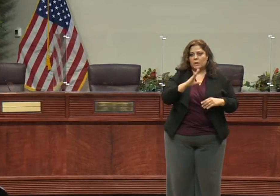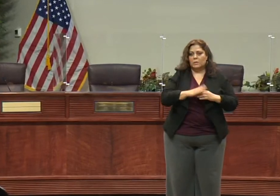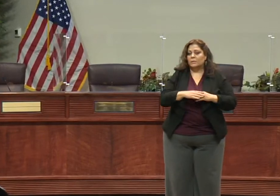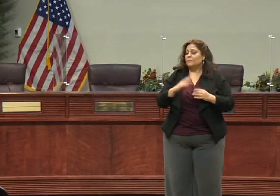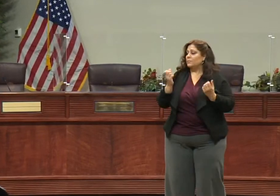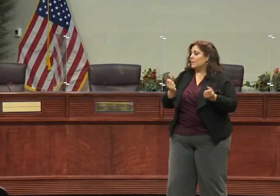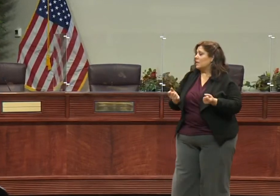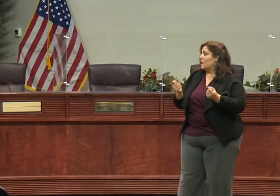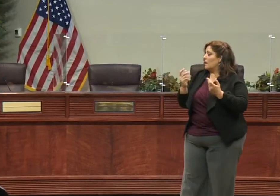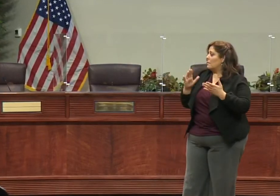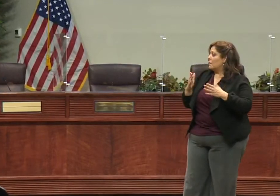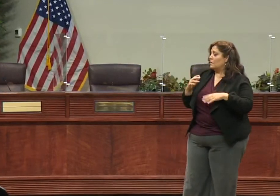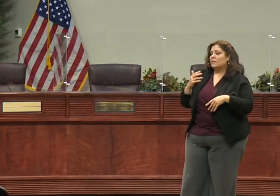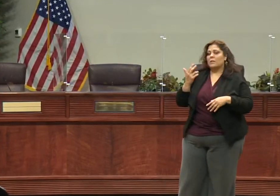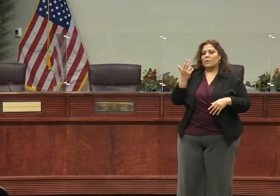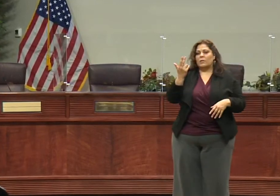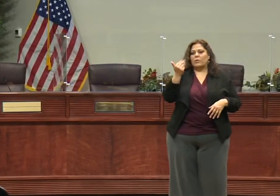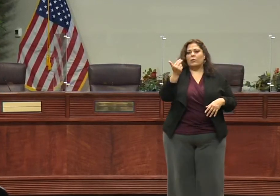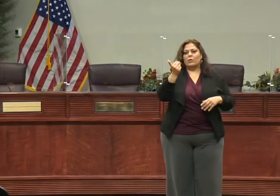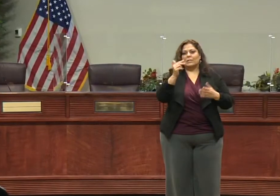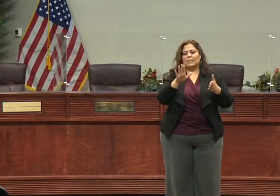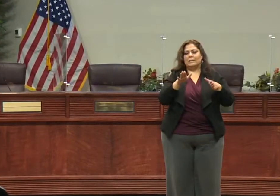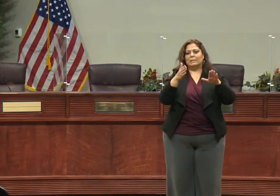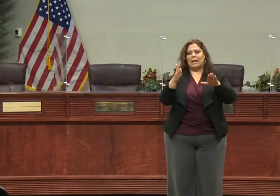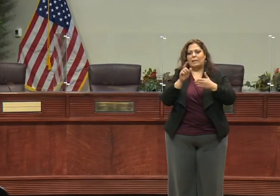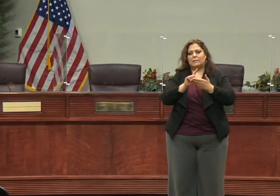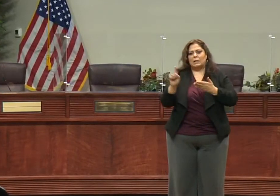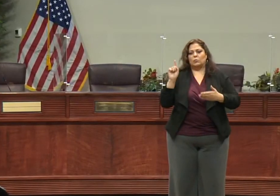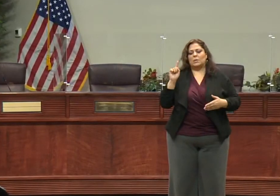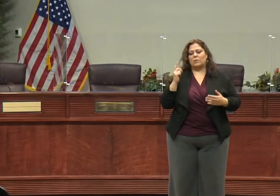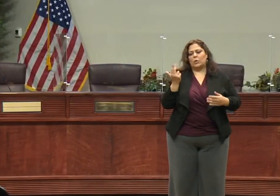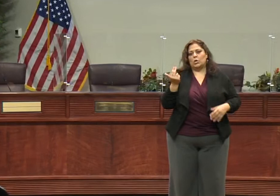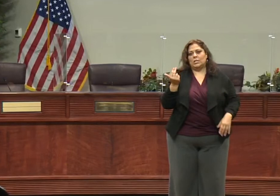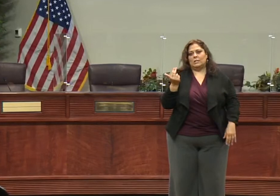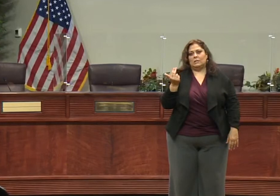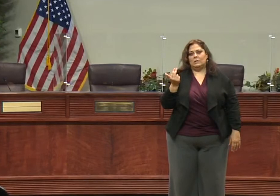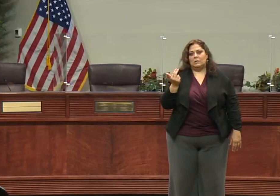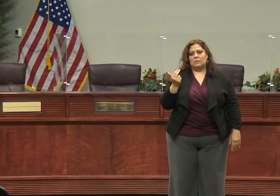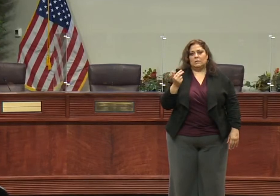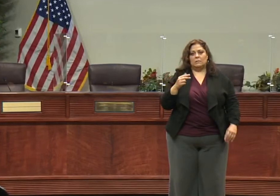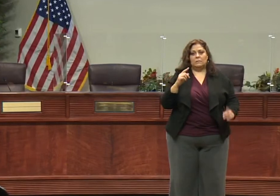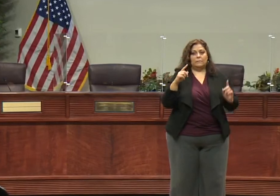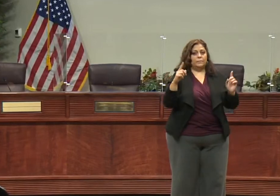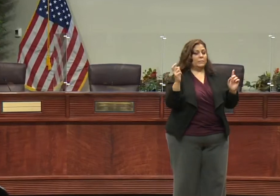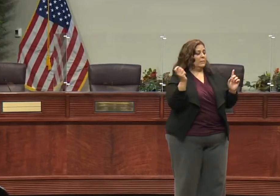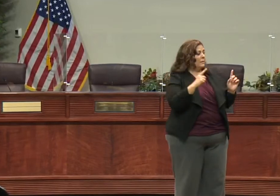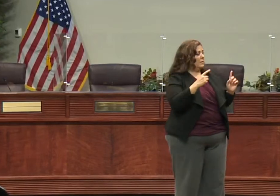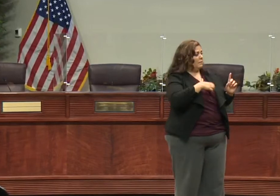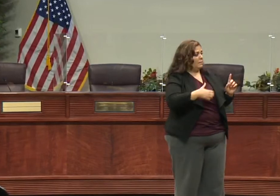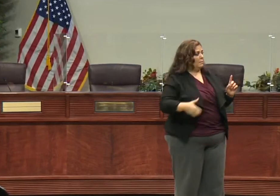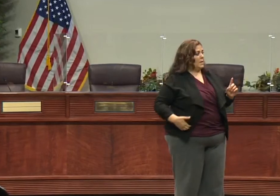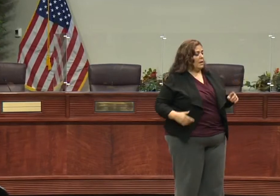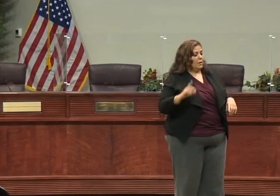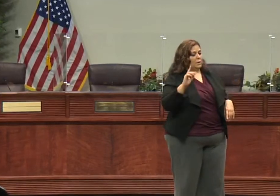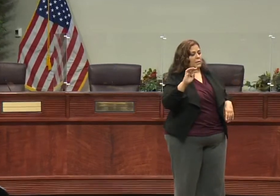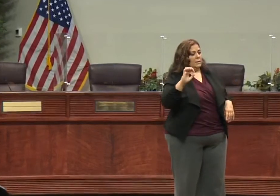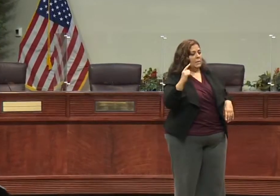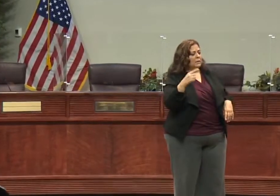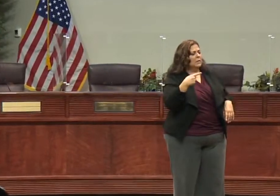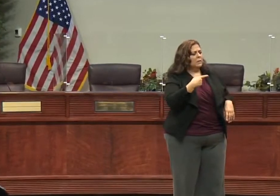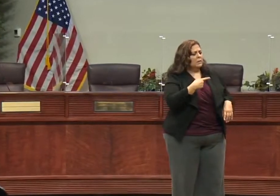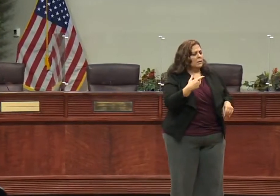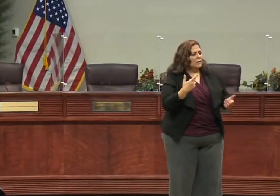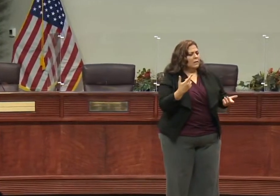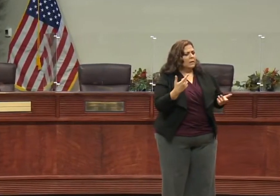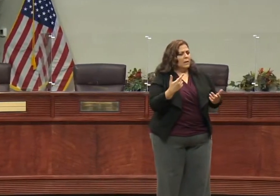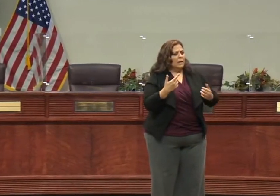deaths? 13 last week. Now, also a question from Mayor Demings. What